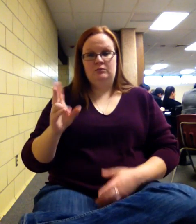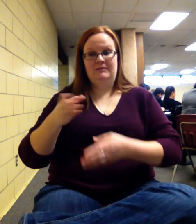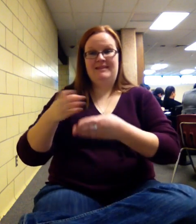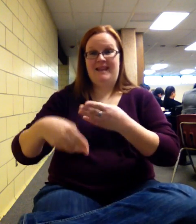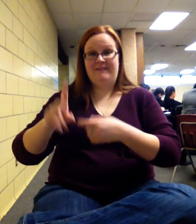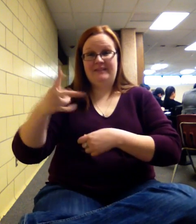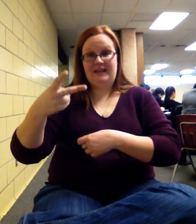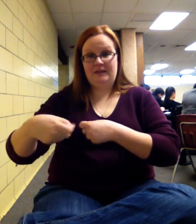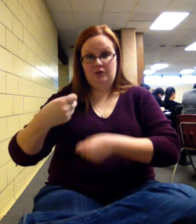second year.